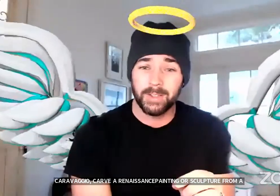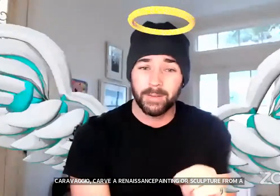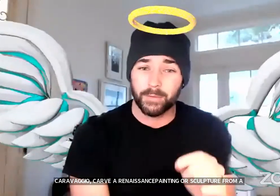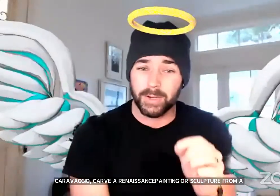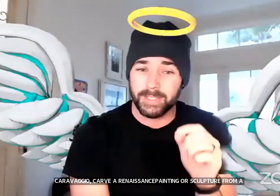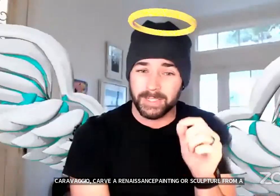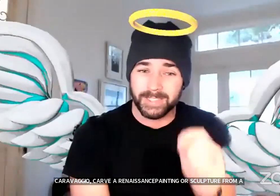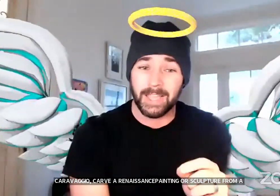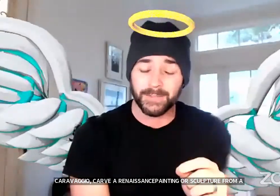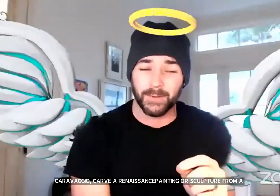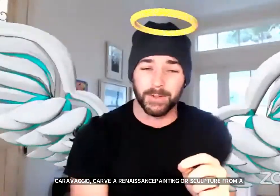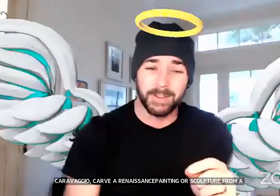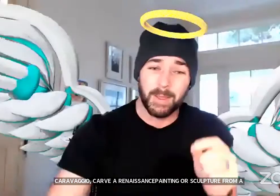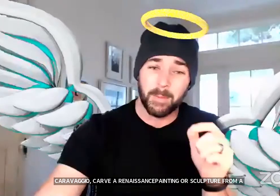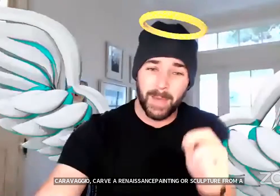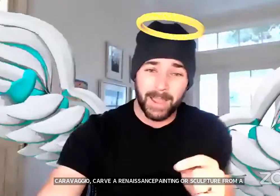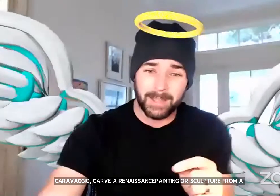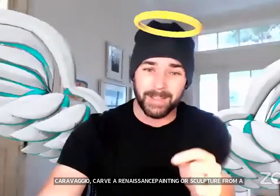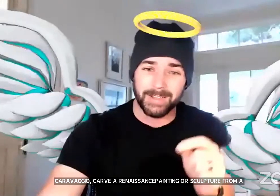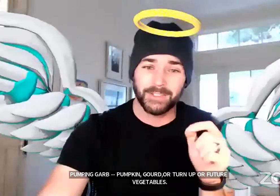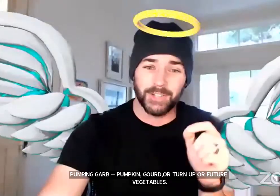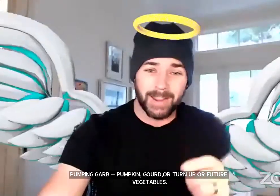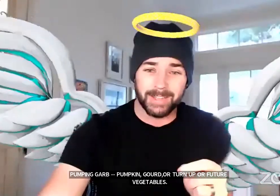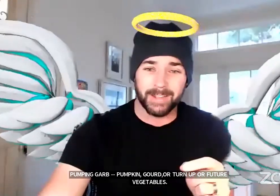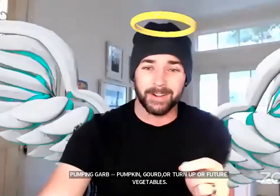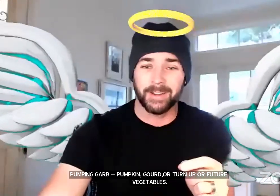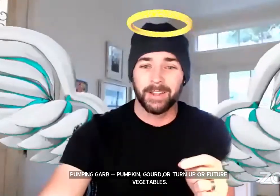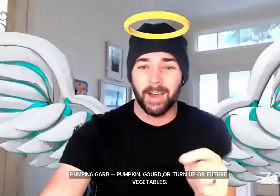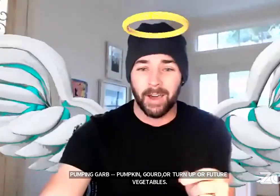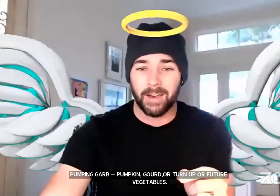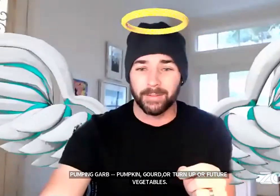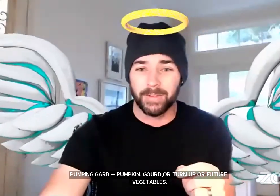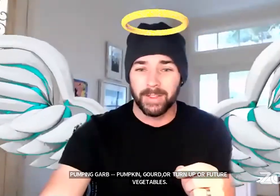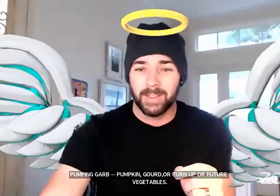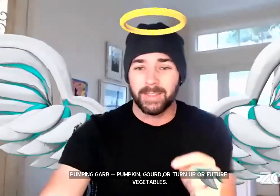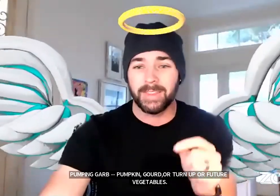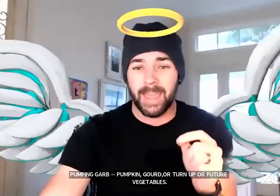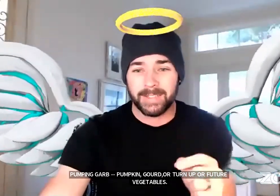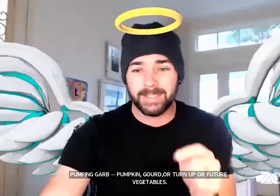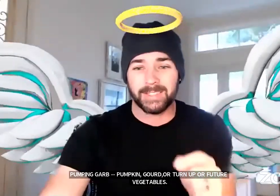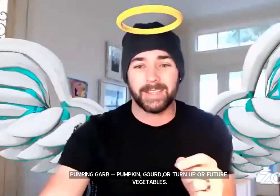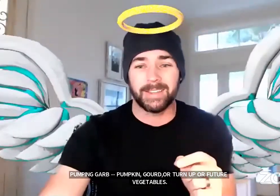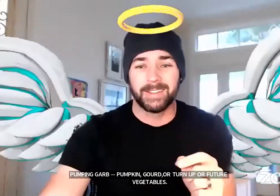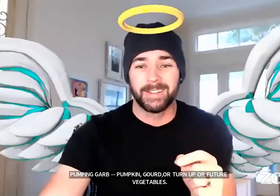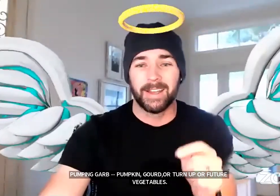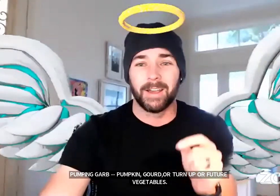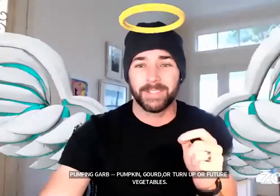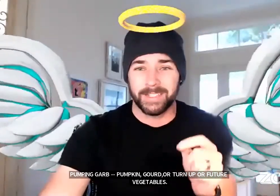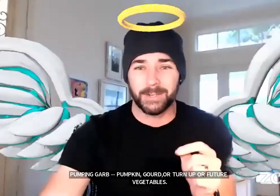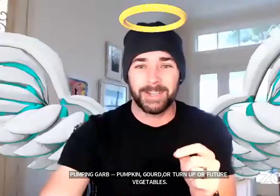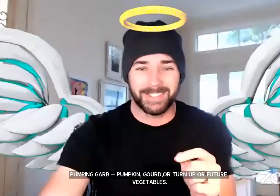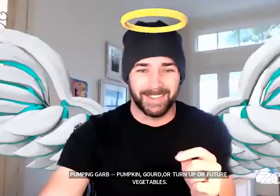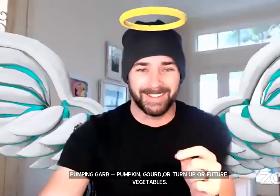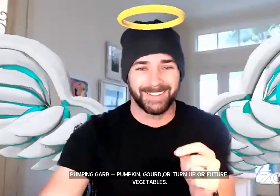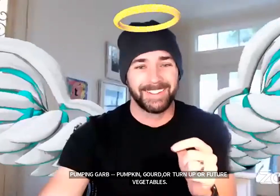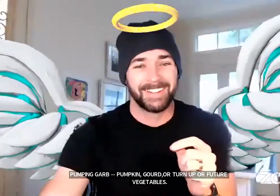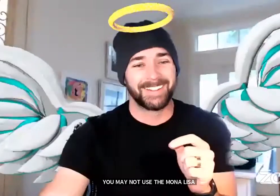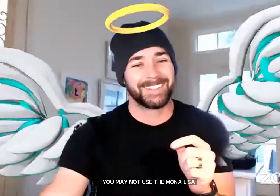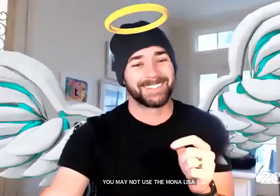points for a successful backlit jack-o'-lantern of the ecstasy of St.